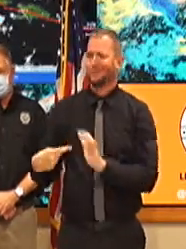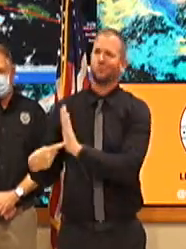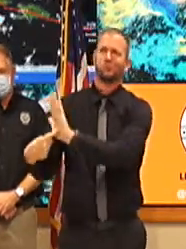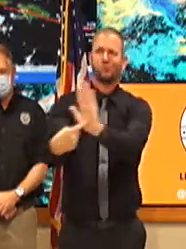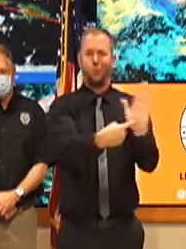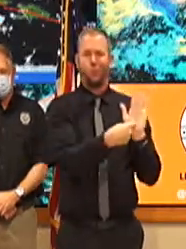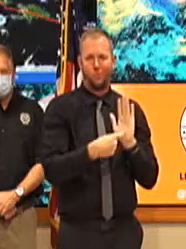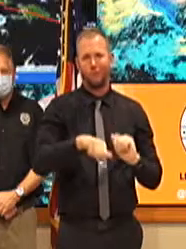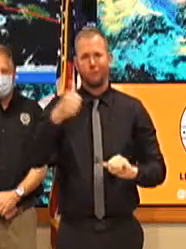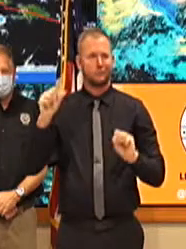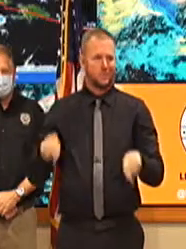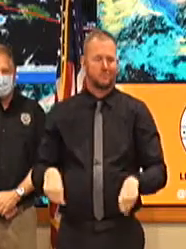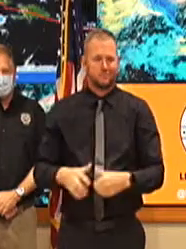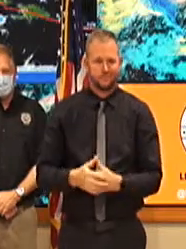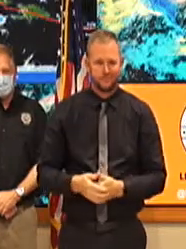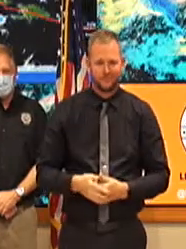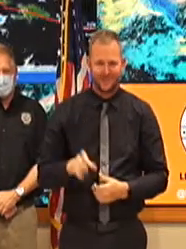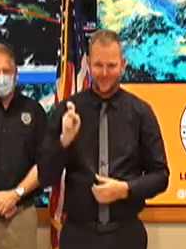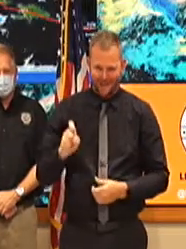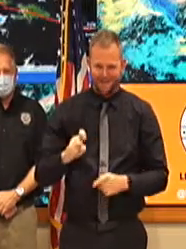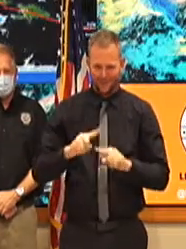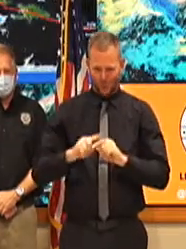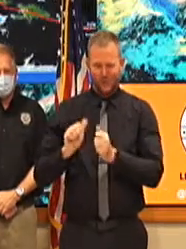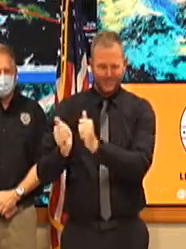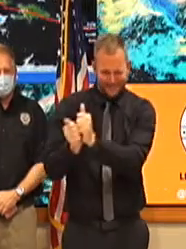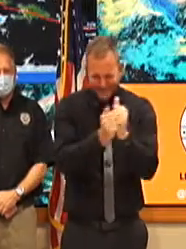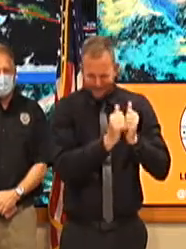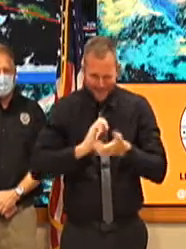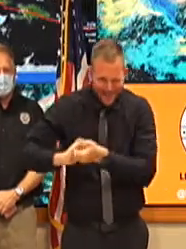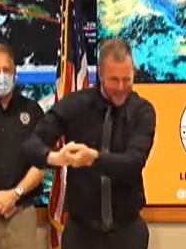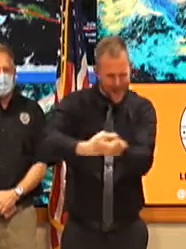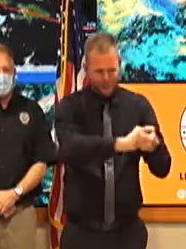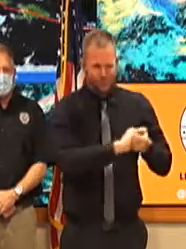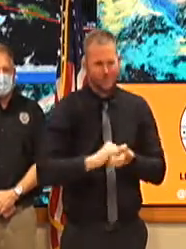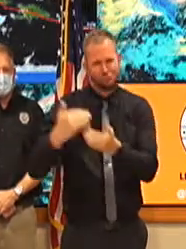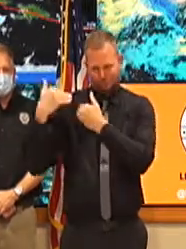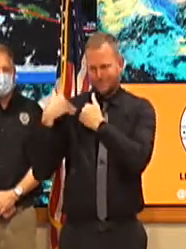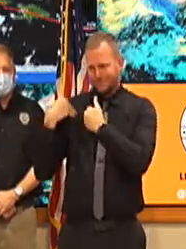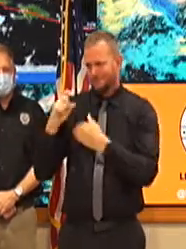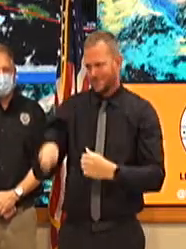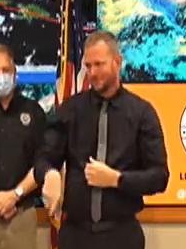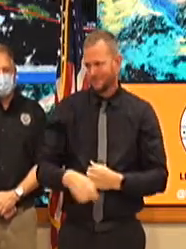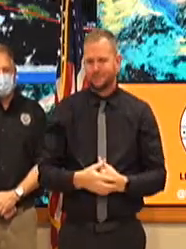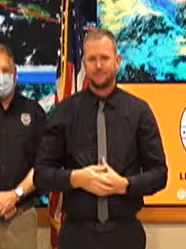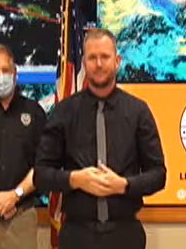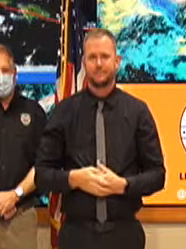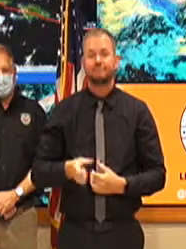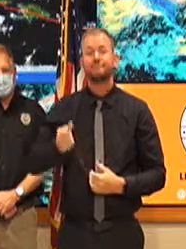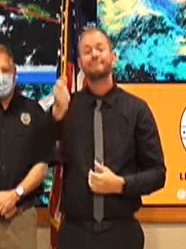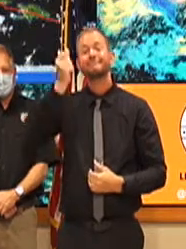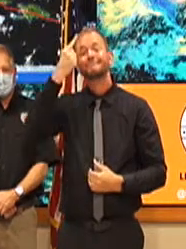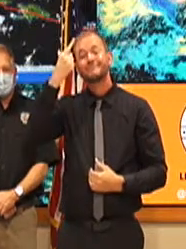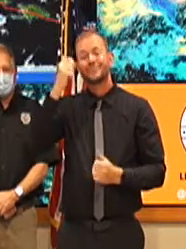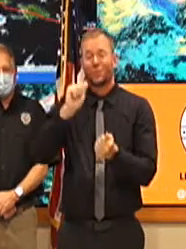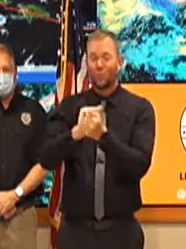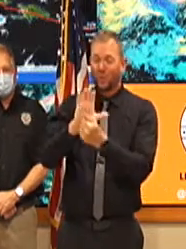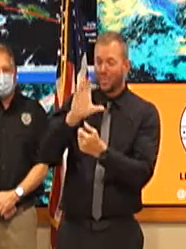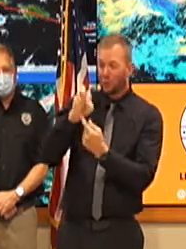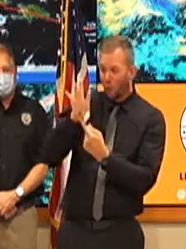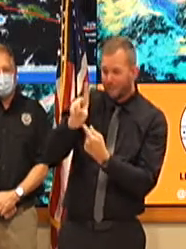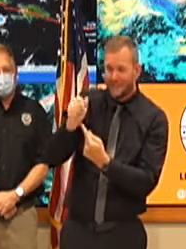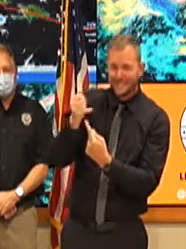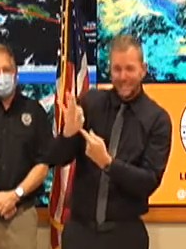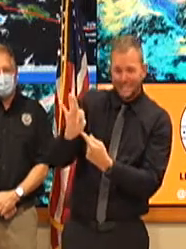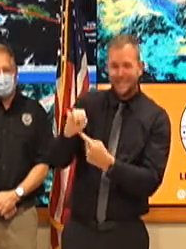alone. When it comes to emergencies like these, particularly right now, I know with COVID, it's a lot. But don't